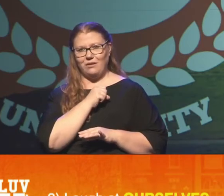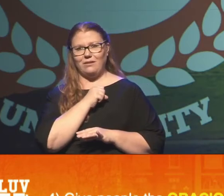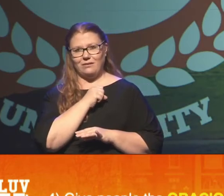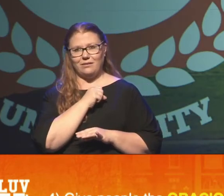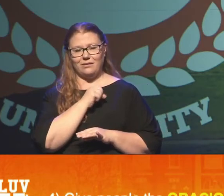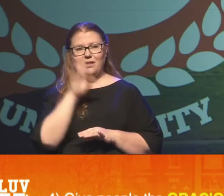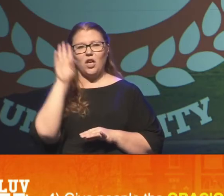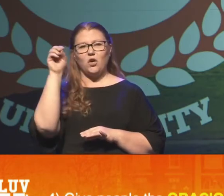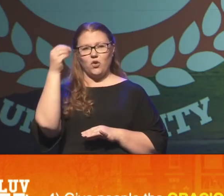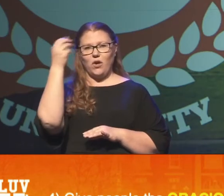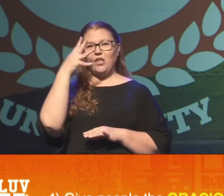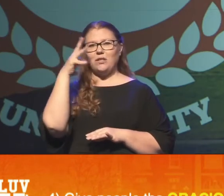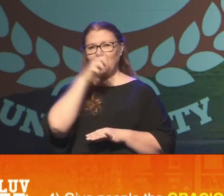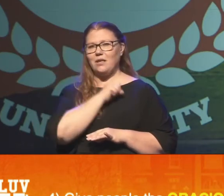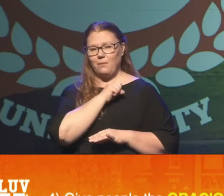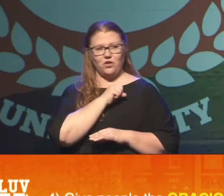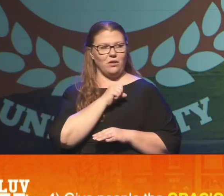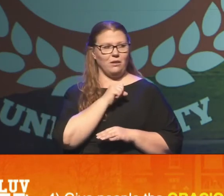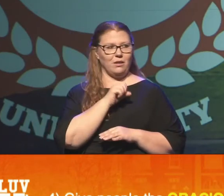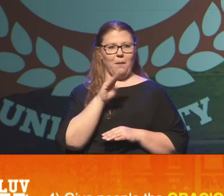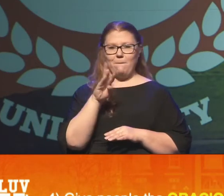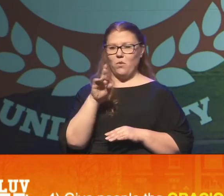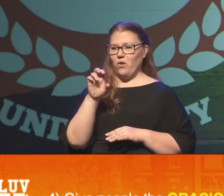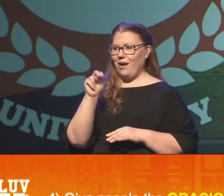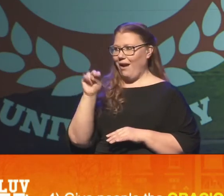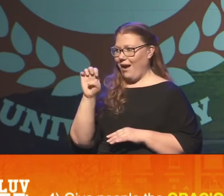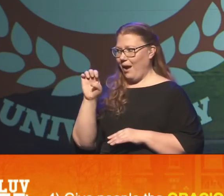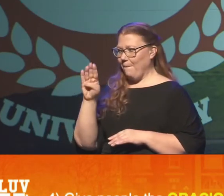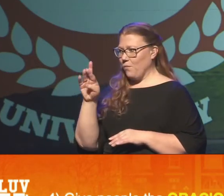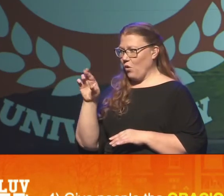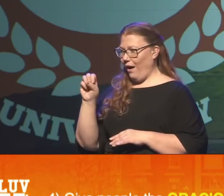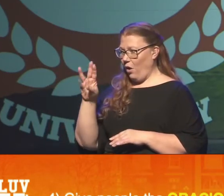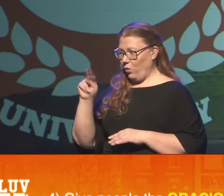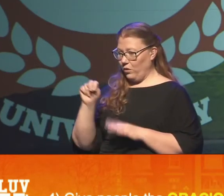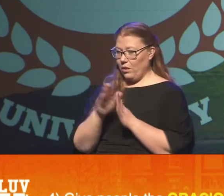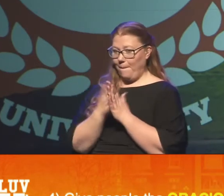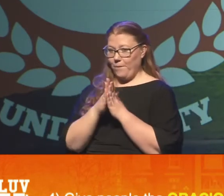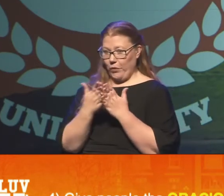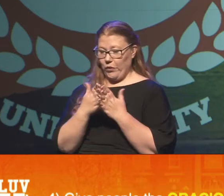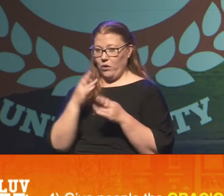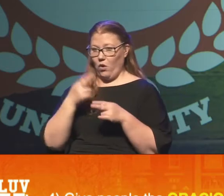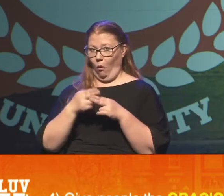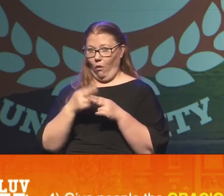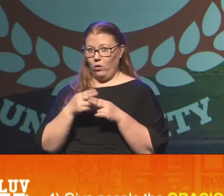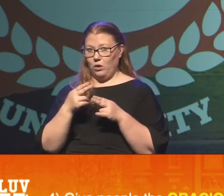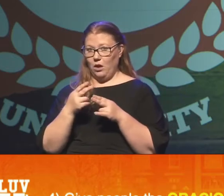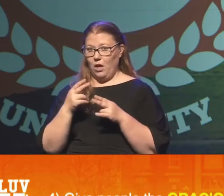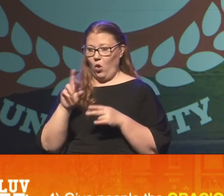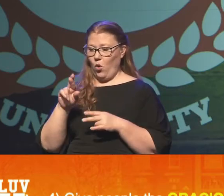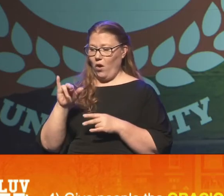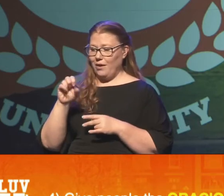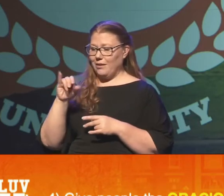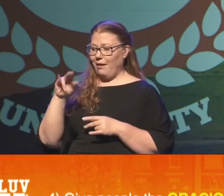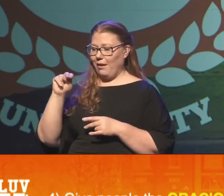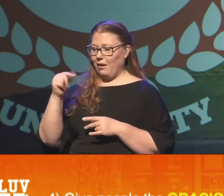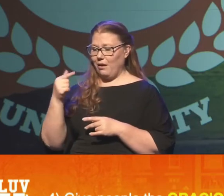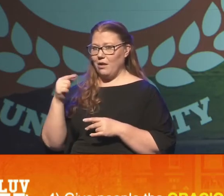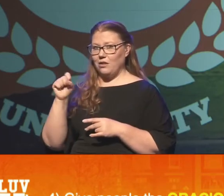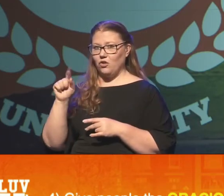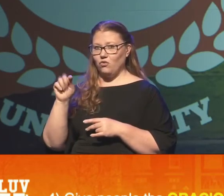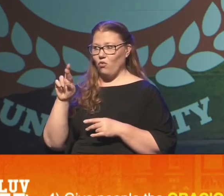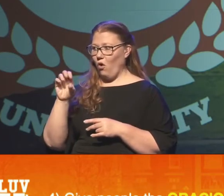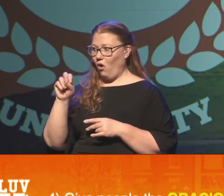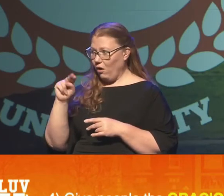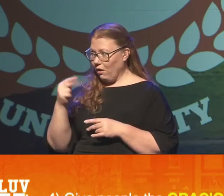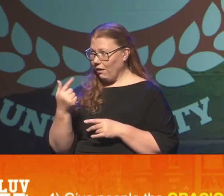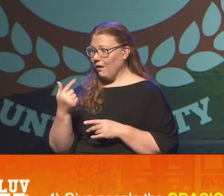gracious assumption. Brene Brown, in her book, Rising Strong, was asked this question by her therapist when they were